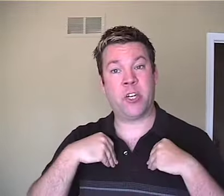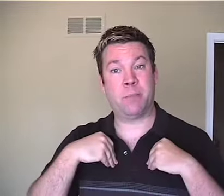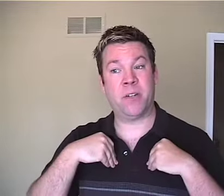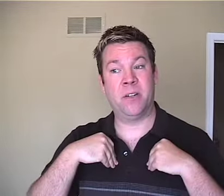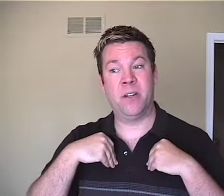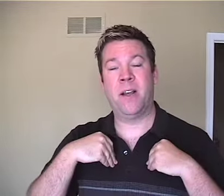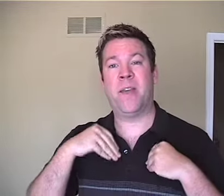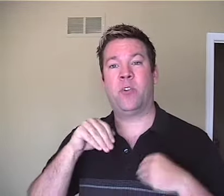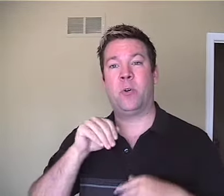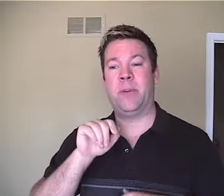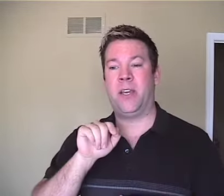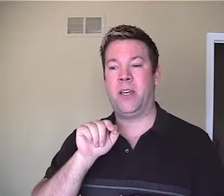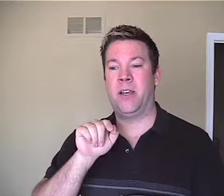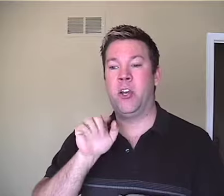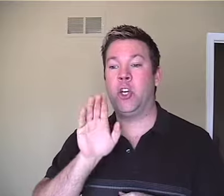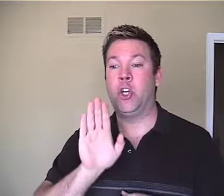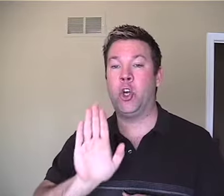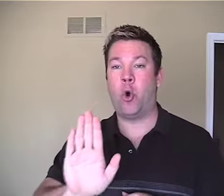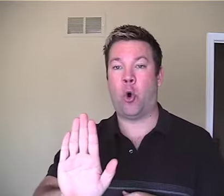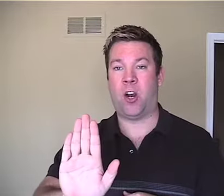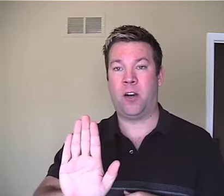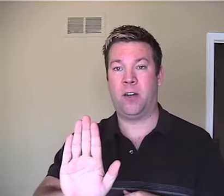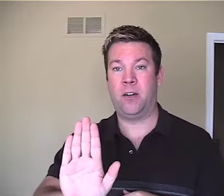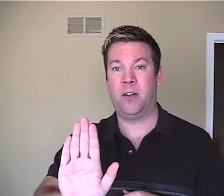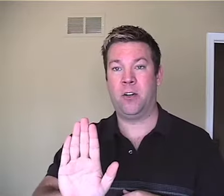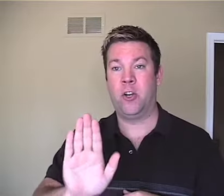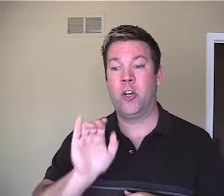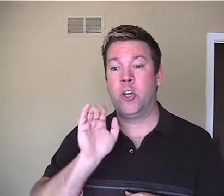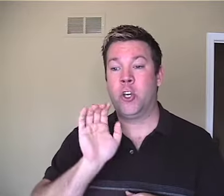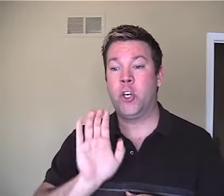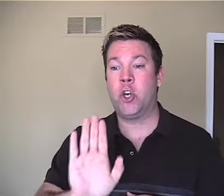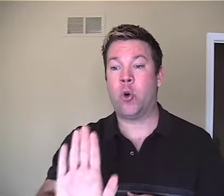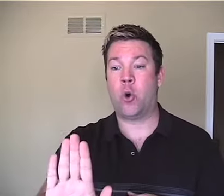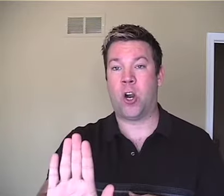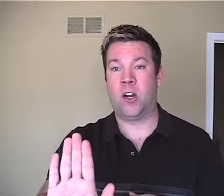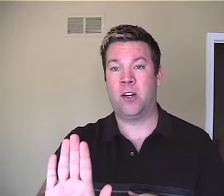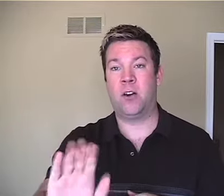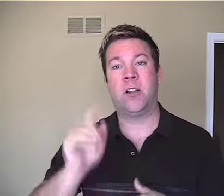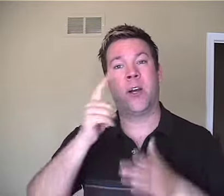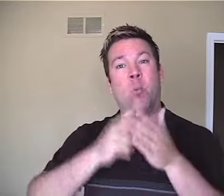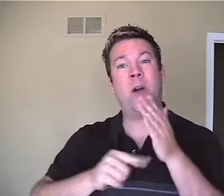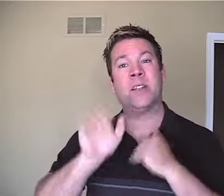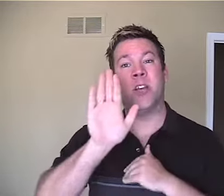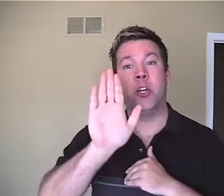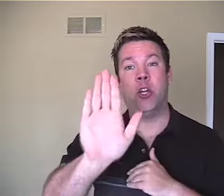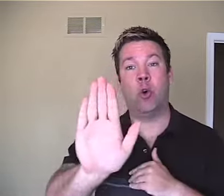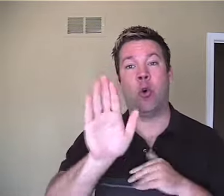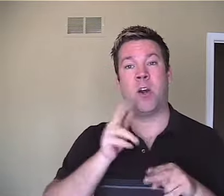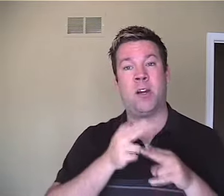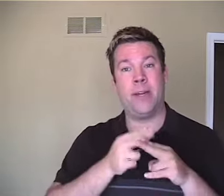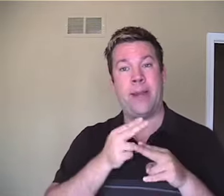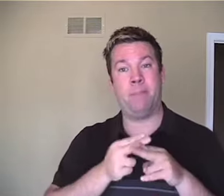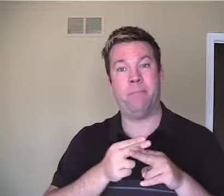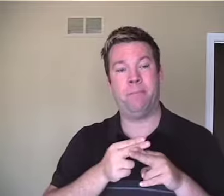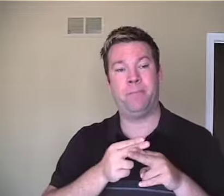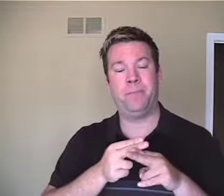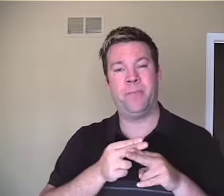ownership, then it would be your. Your. Like, what's your name? It's